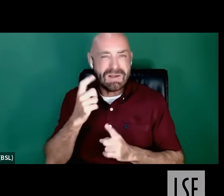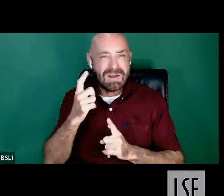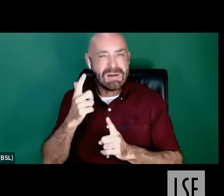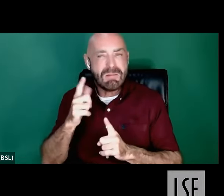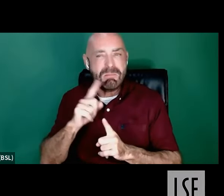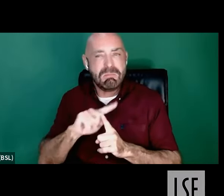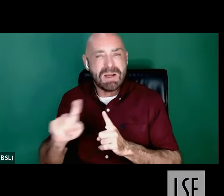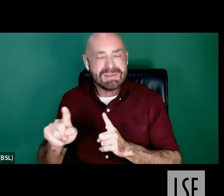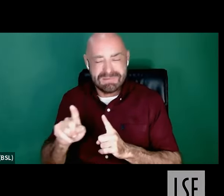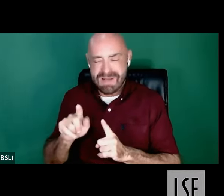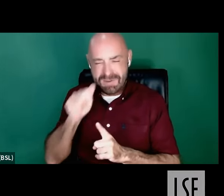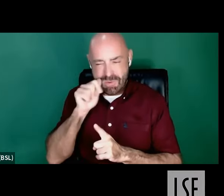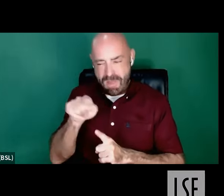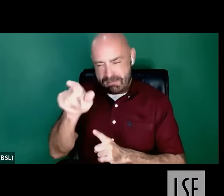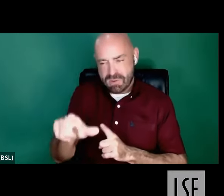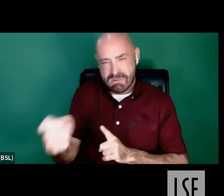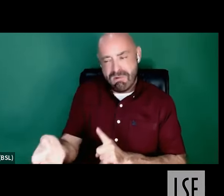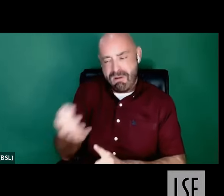sort of, you know,